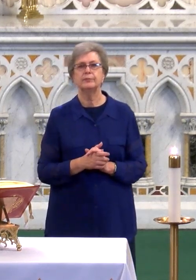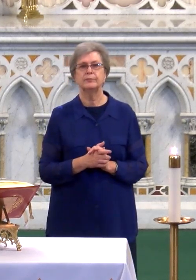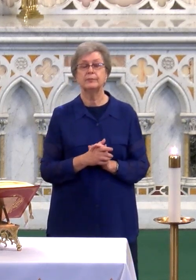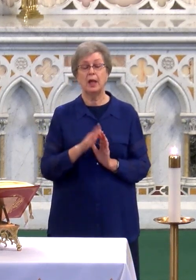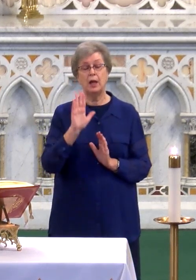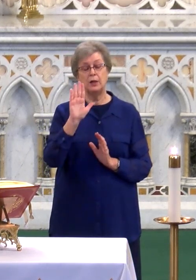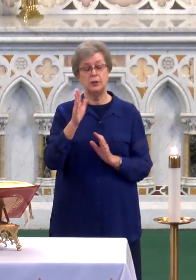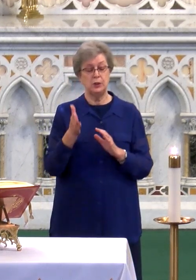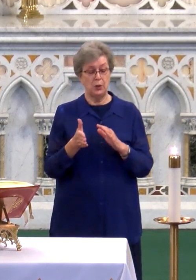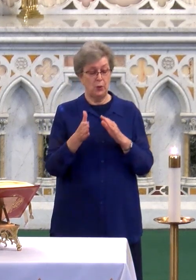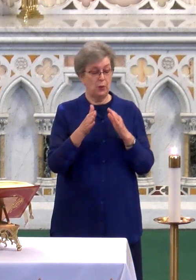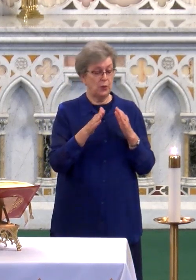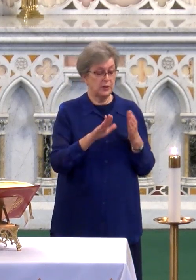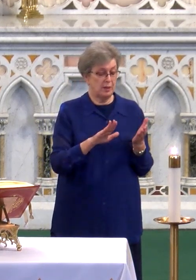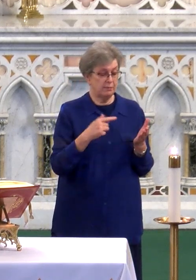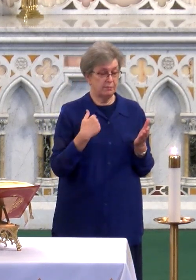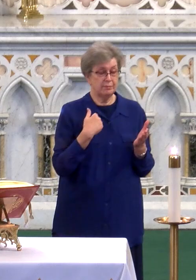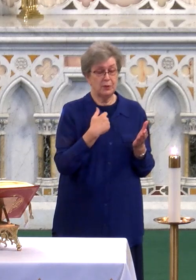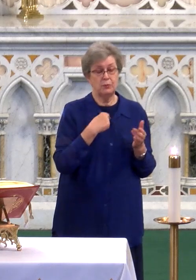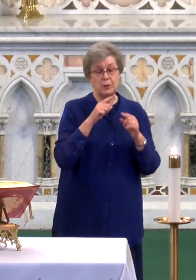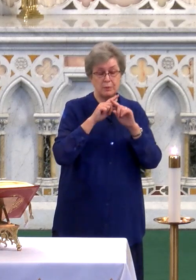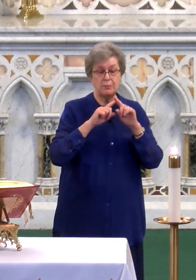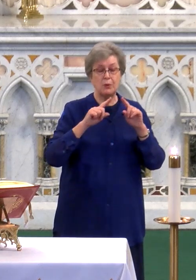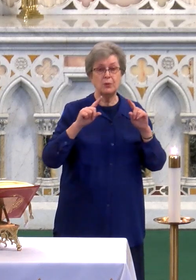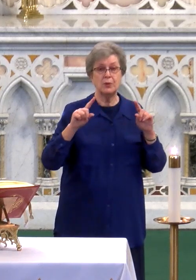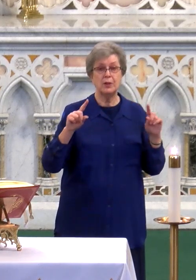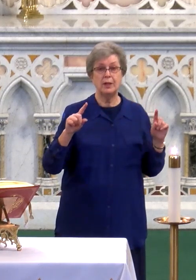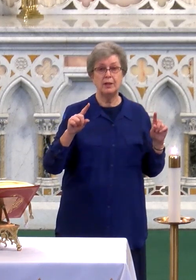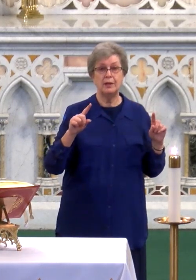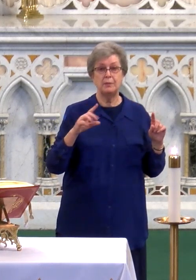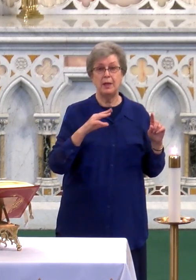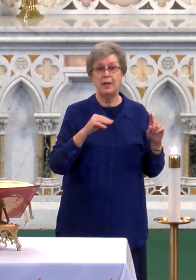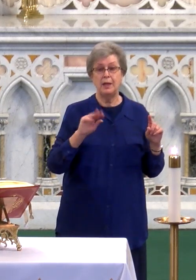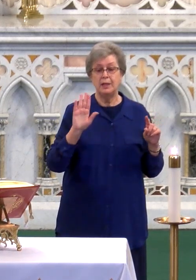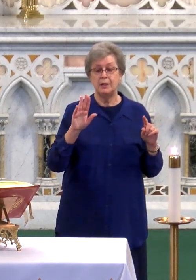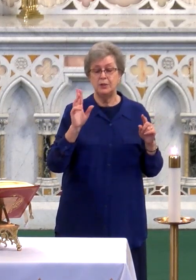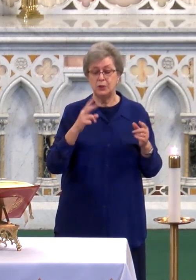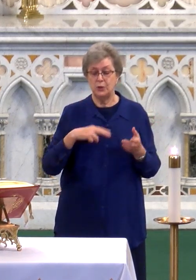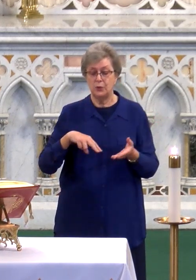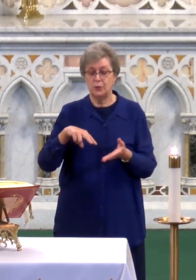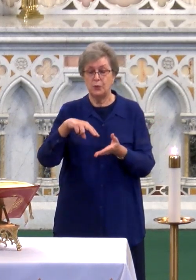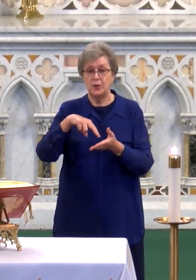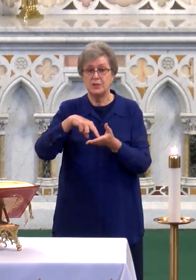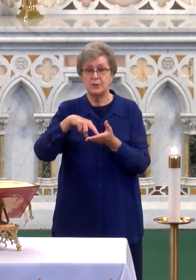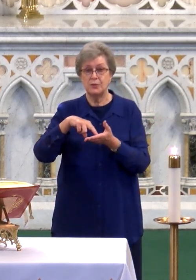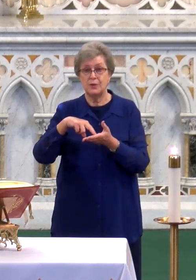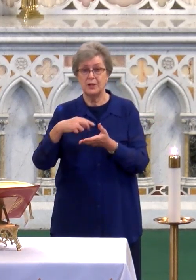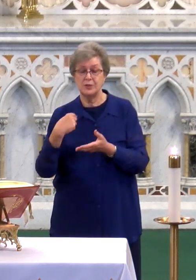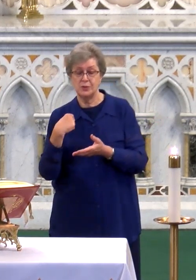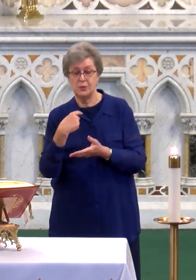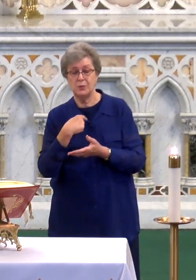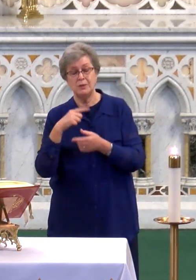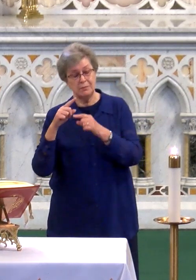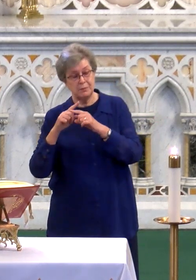We proclaim your death, O Lord, profess your